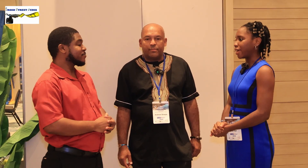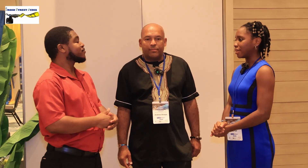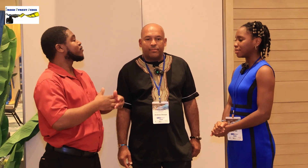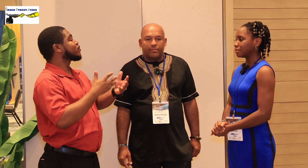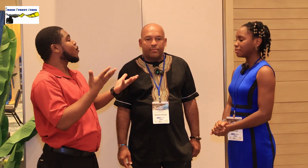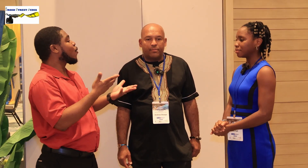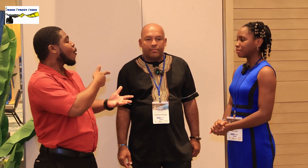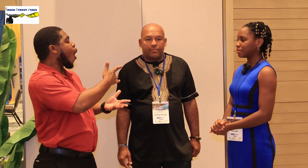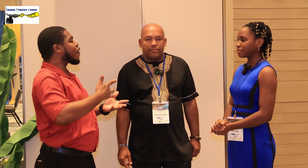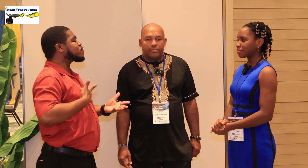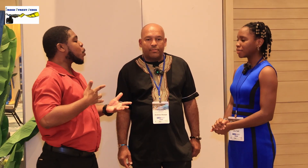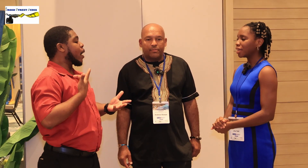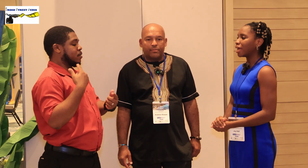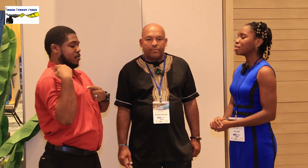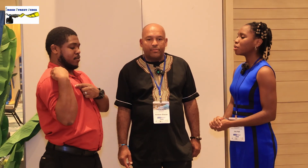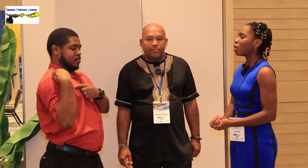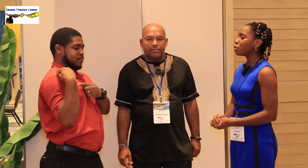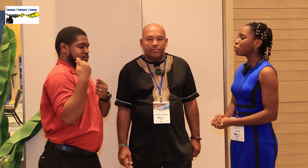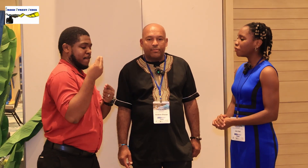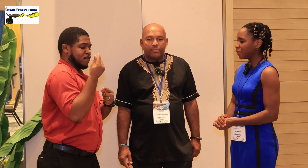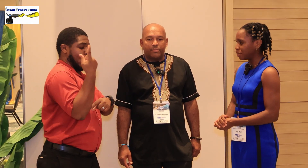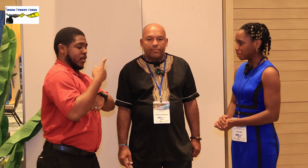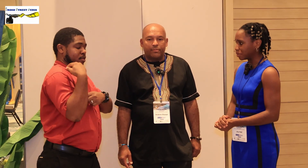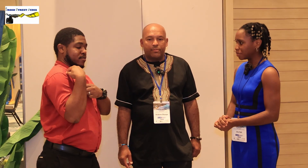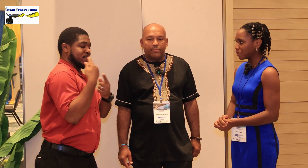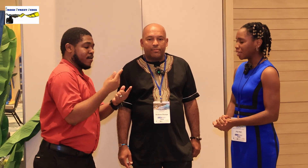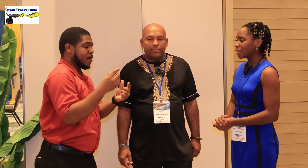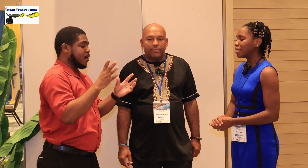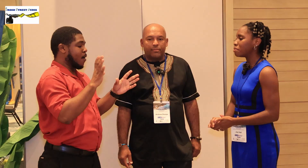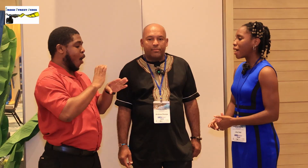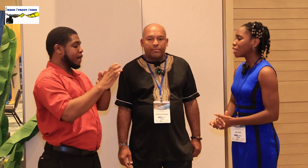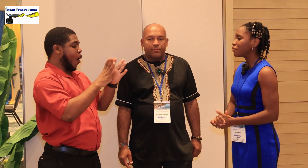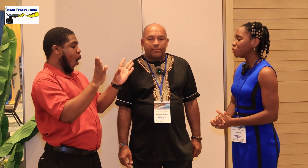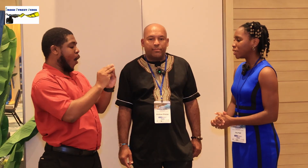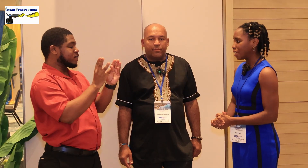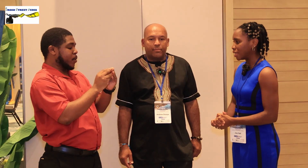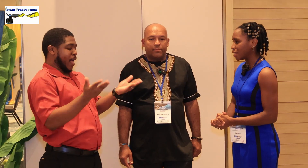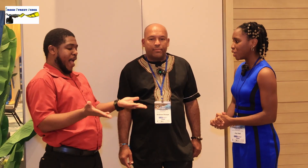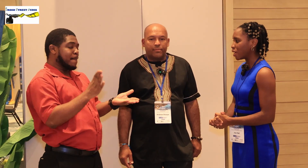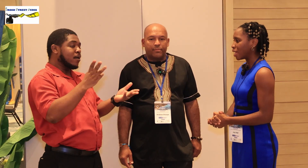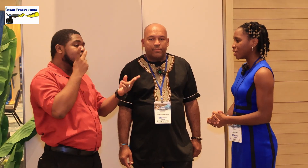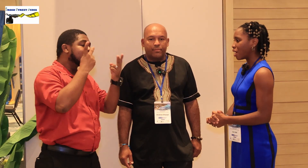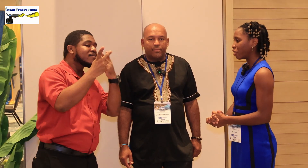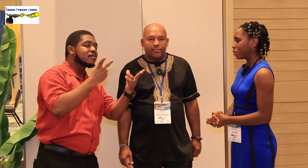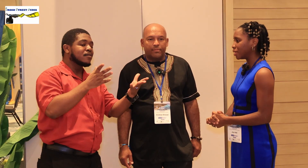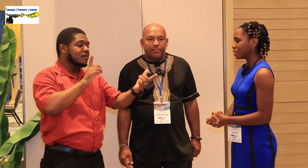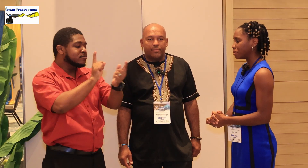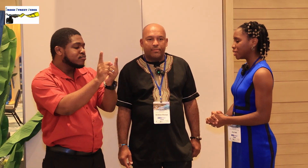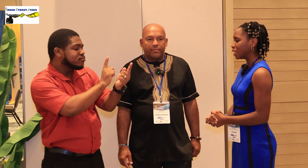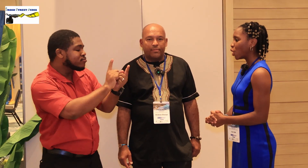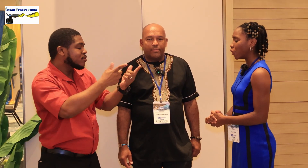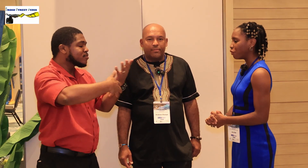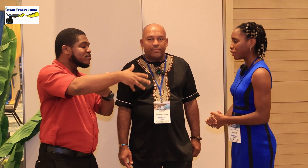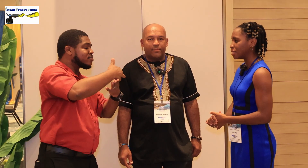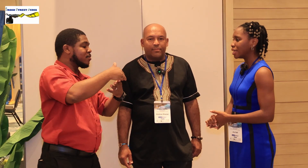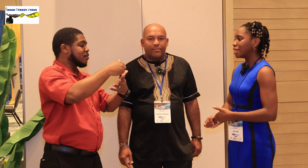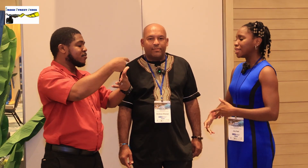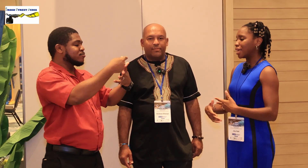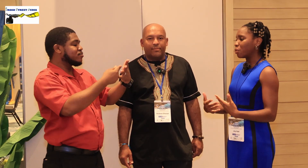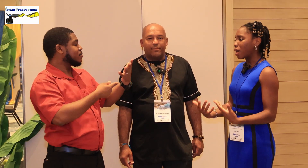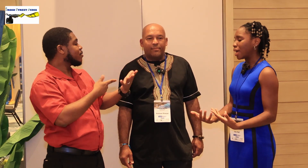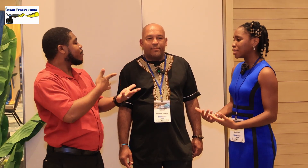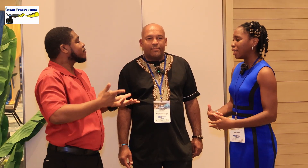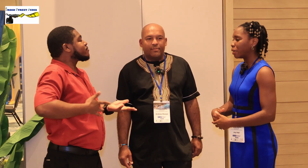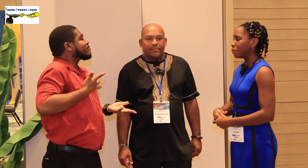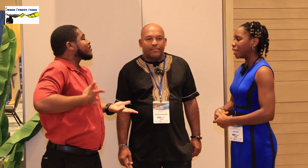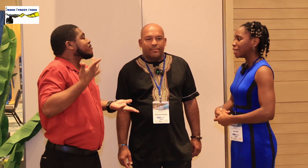That is correct. And so how do you feel these past few days here at the Caribbean Disability Conference,